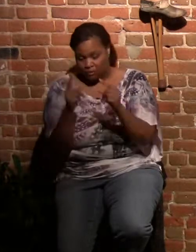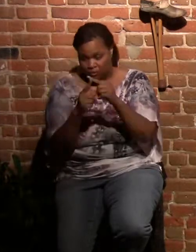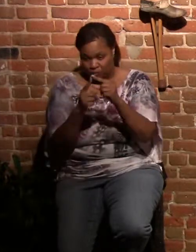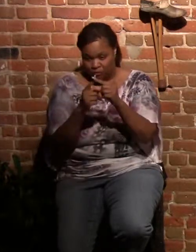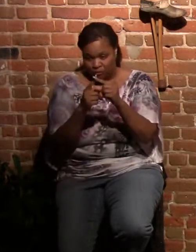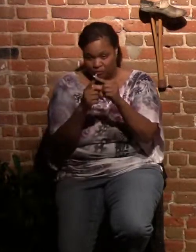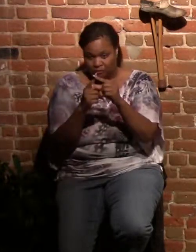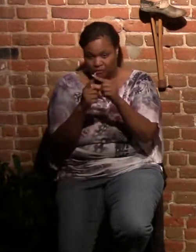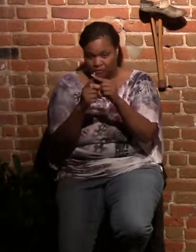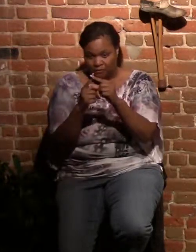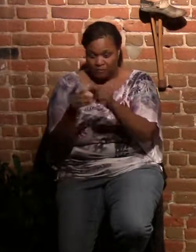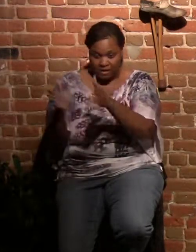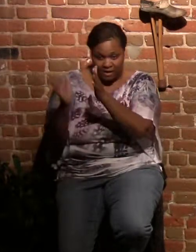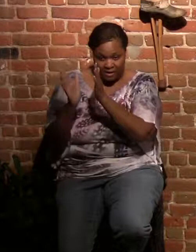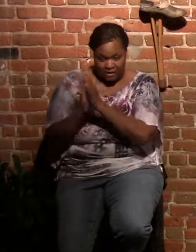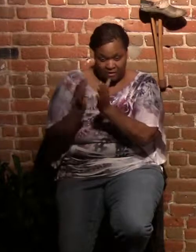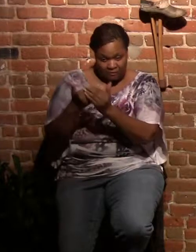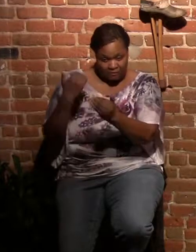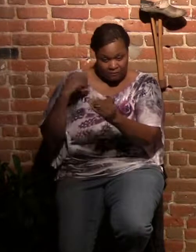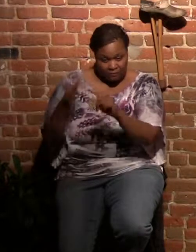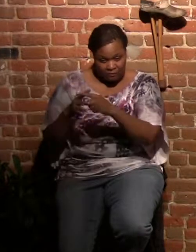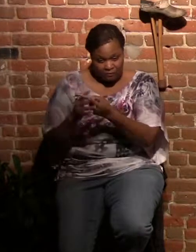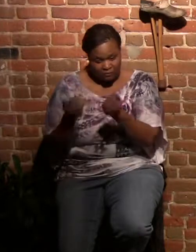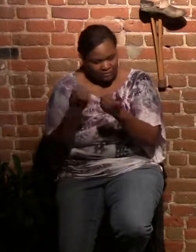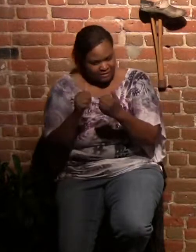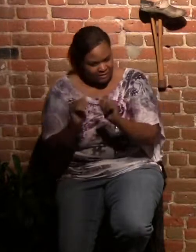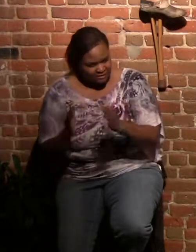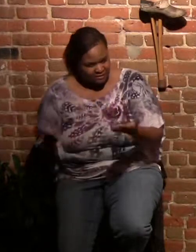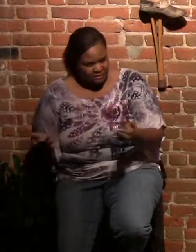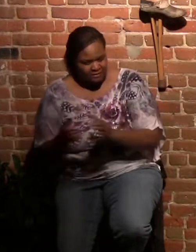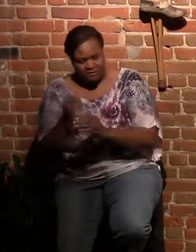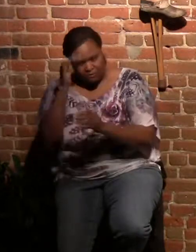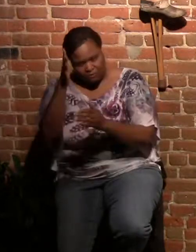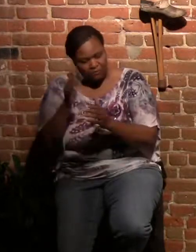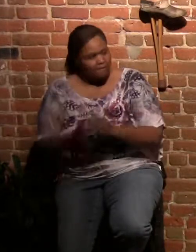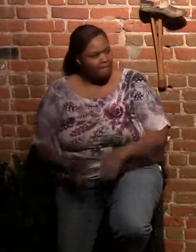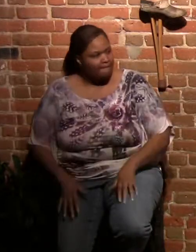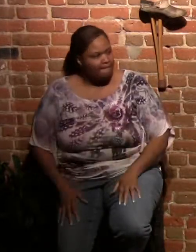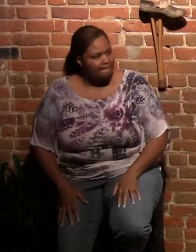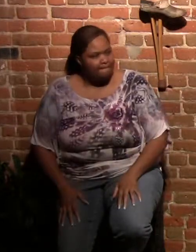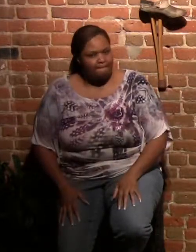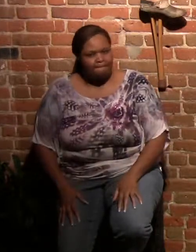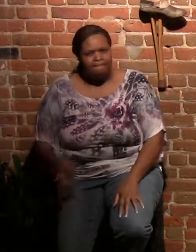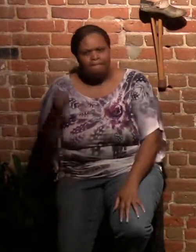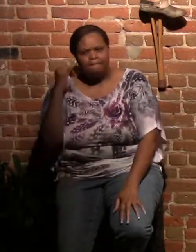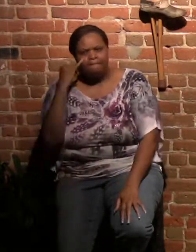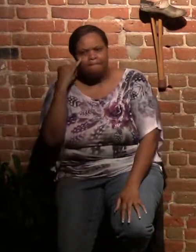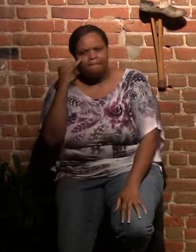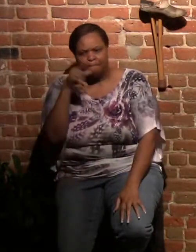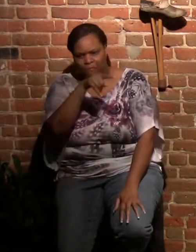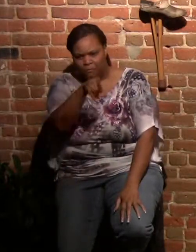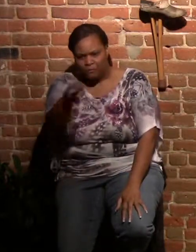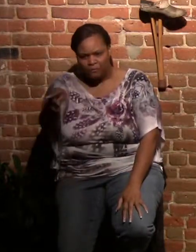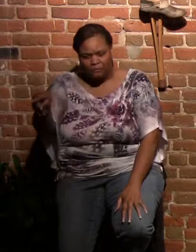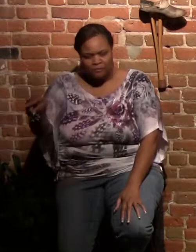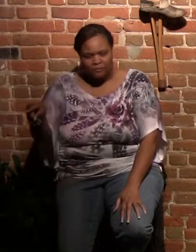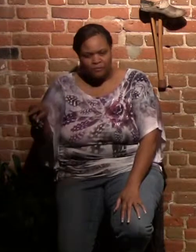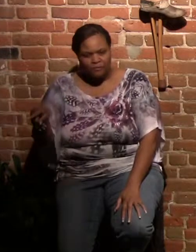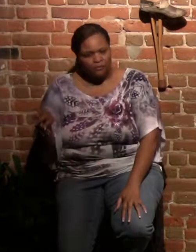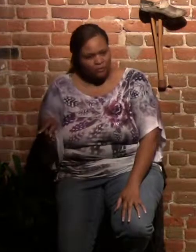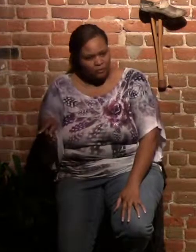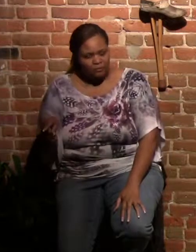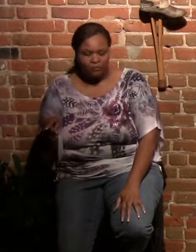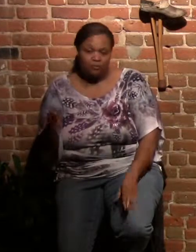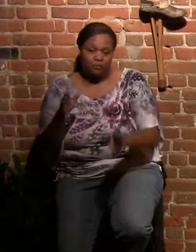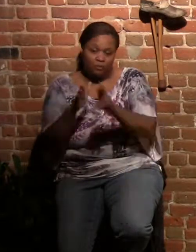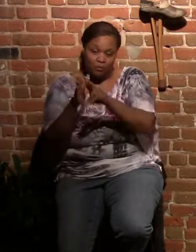that's what we ask before we start on any kind of creative endeavor. What if you play the teacher and